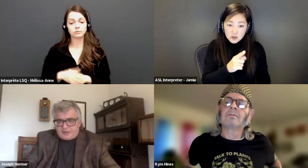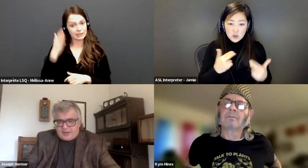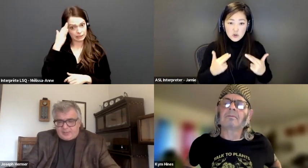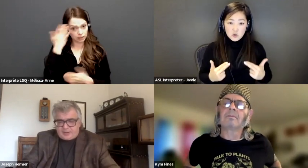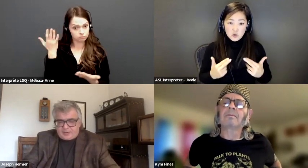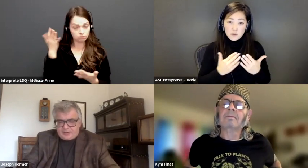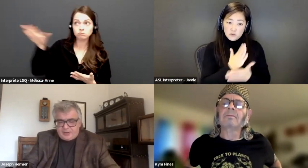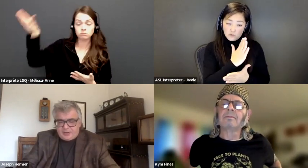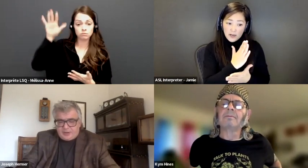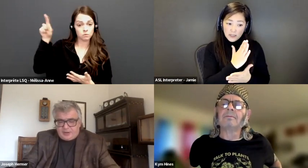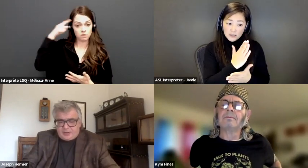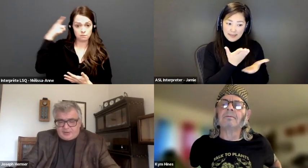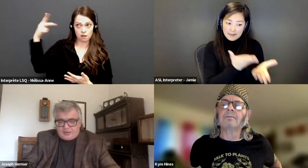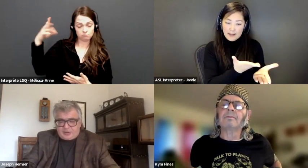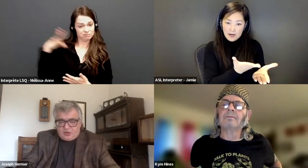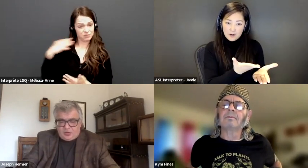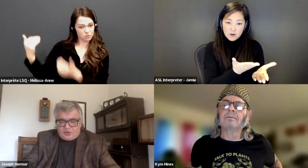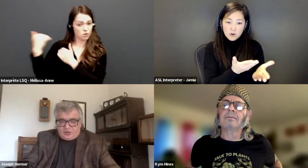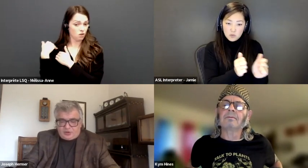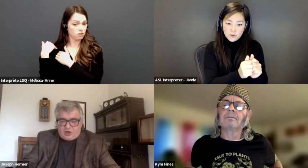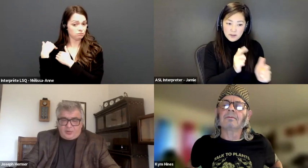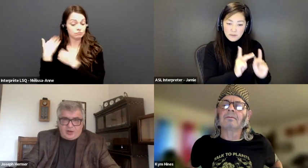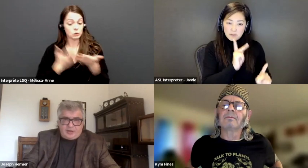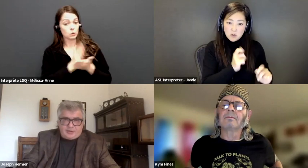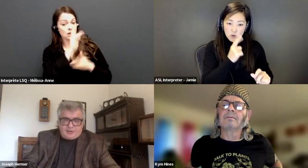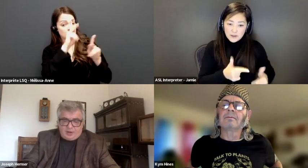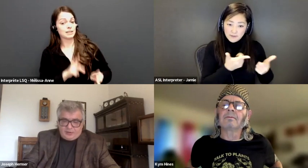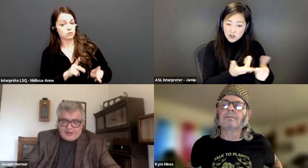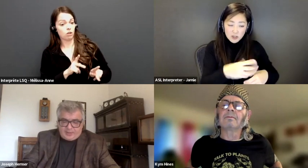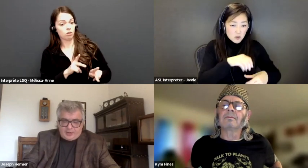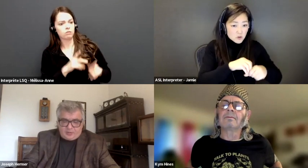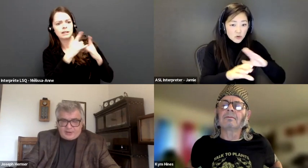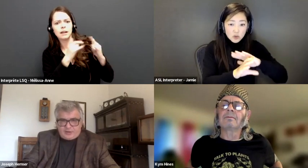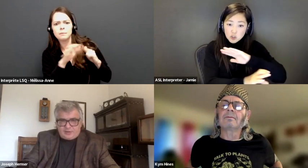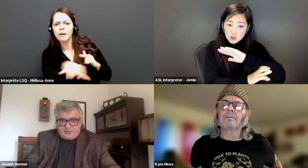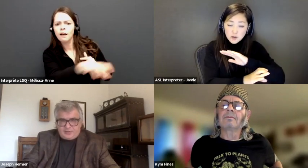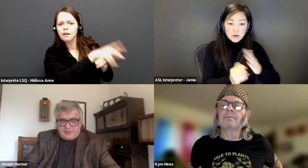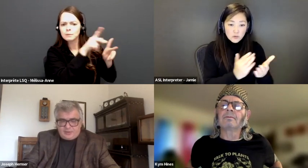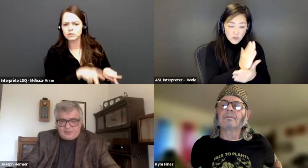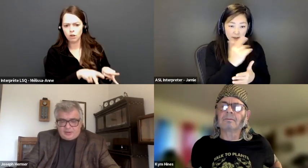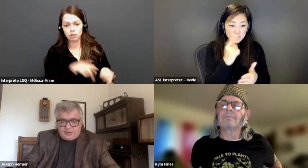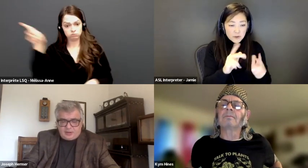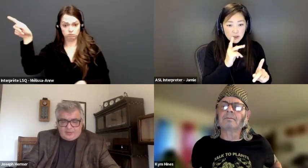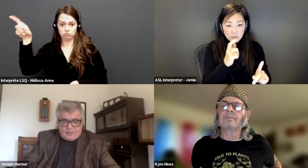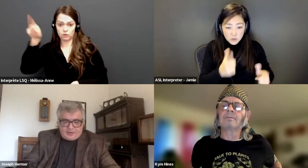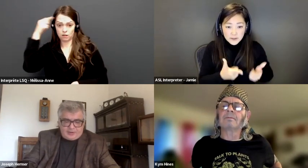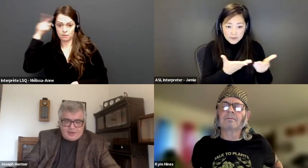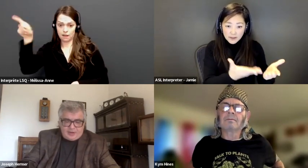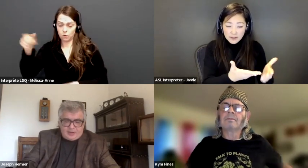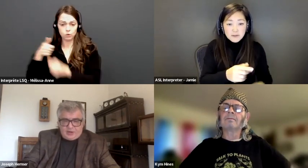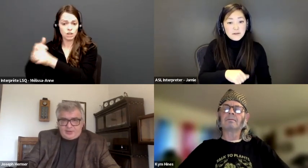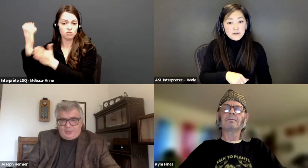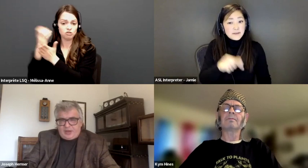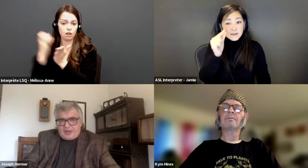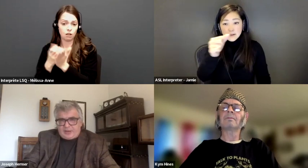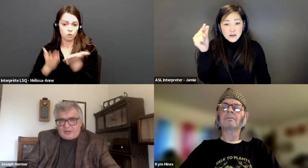in encampments. And this includes the charter rights of encampment residents. Governments